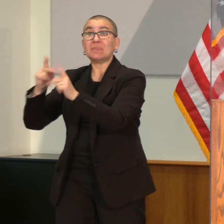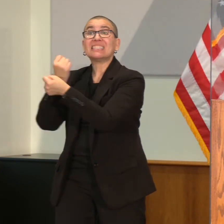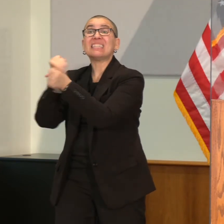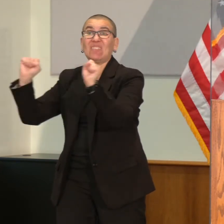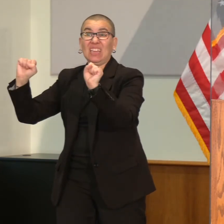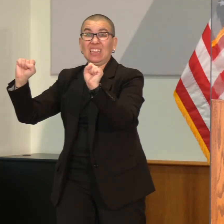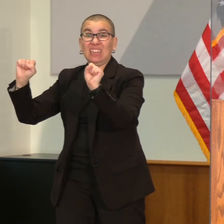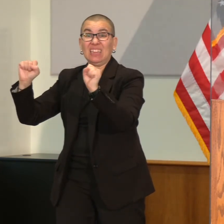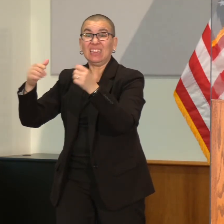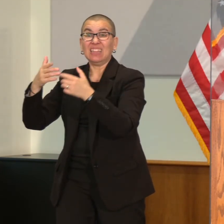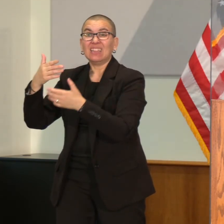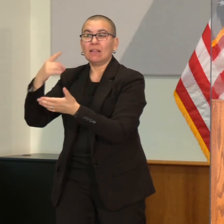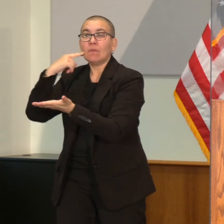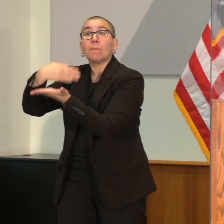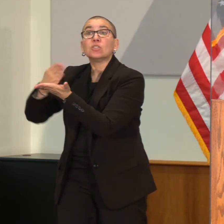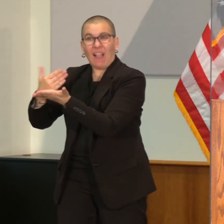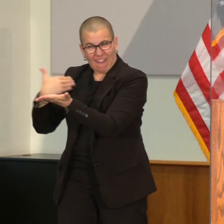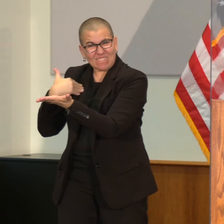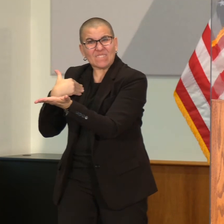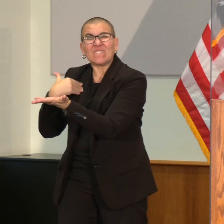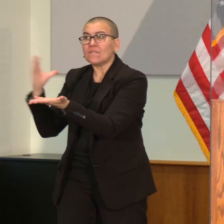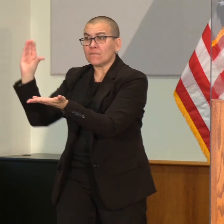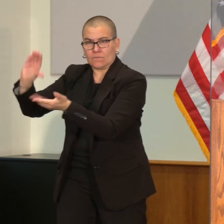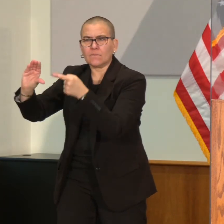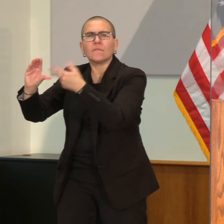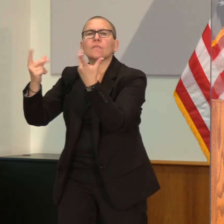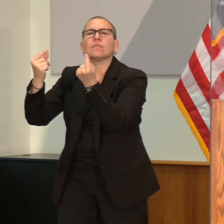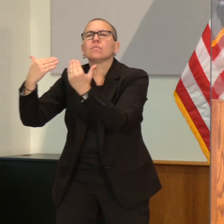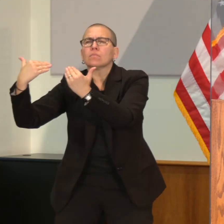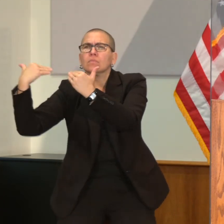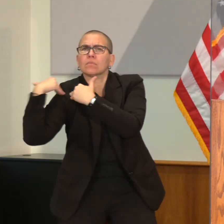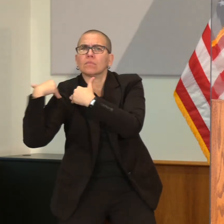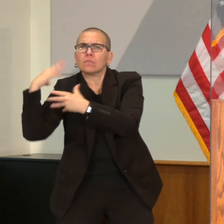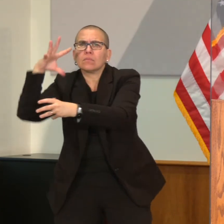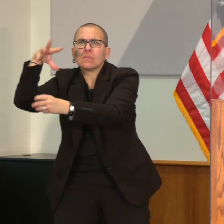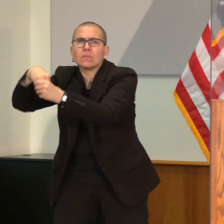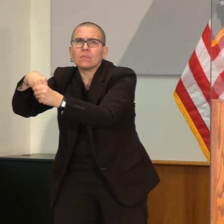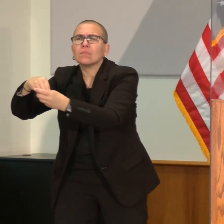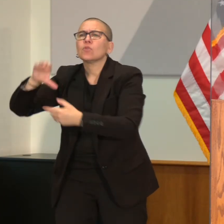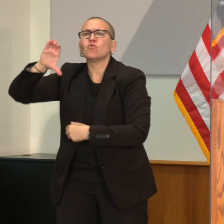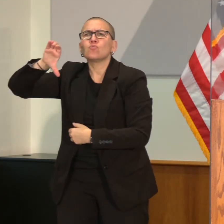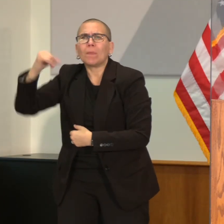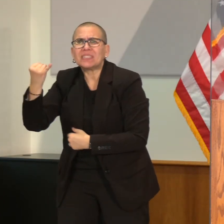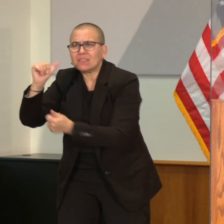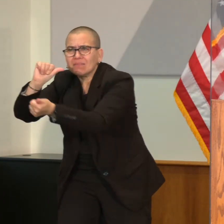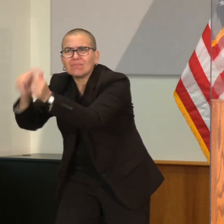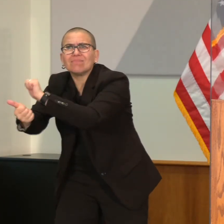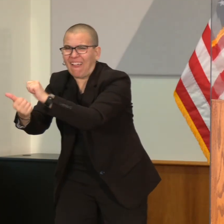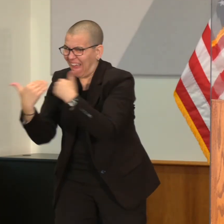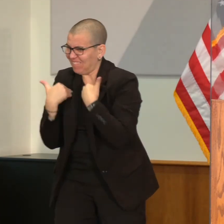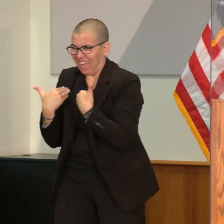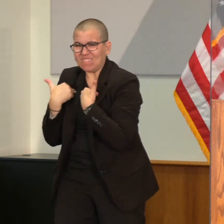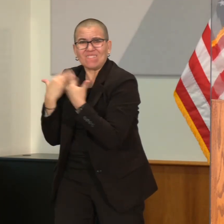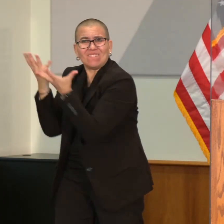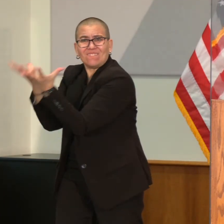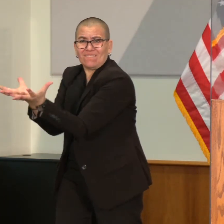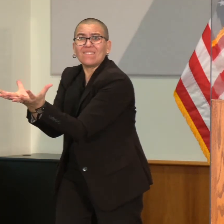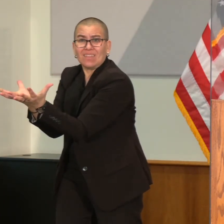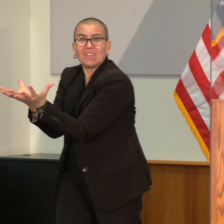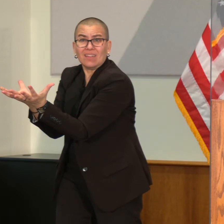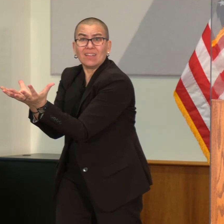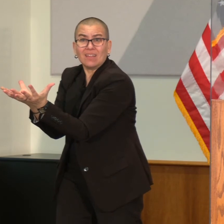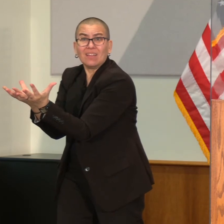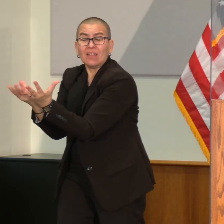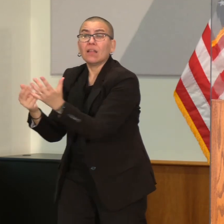budget. It included accountability measures and criminal justice reforms. Our bill contains provisions